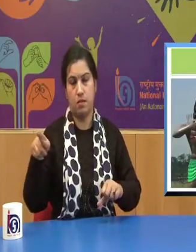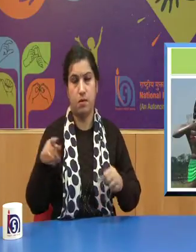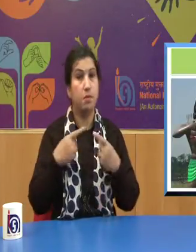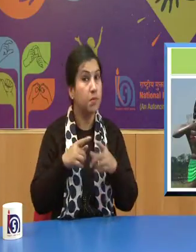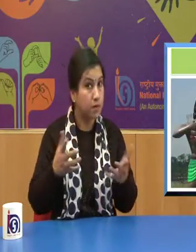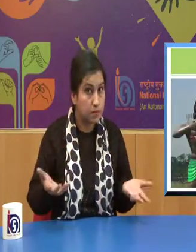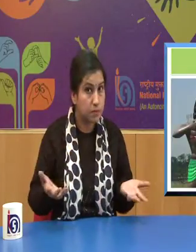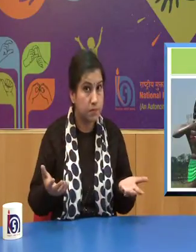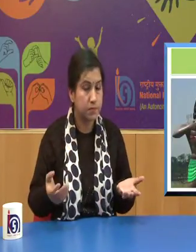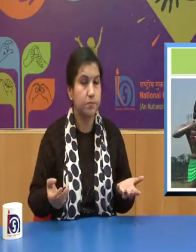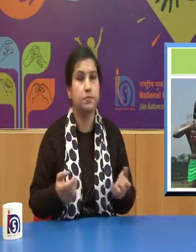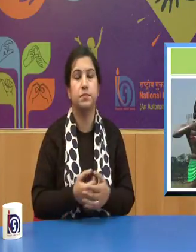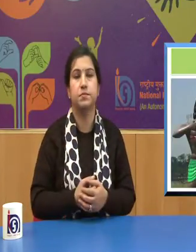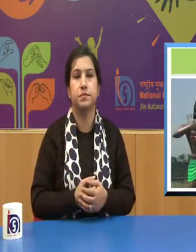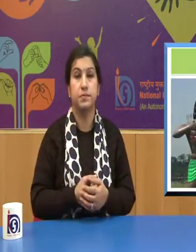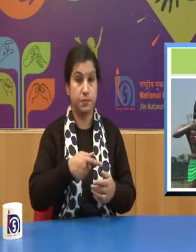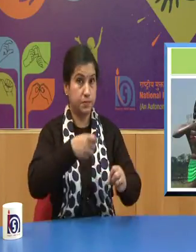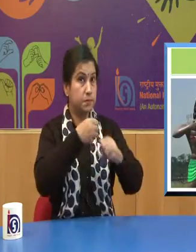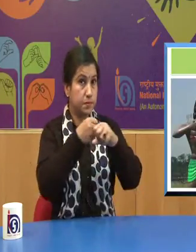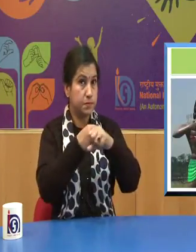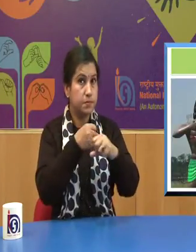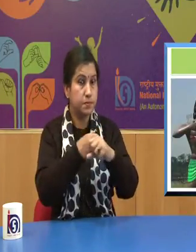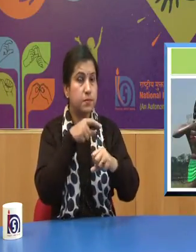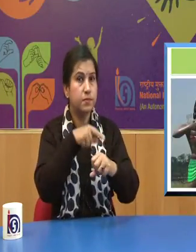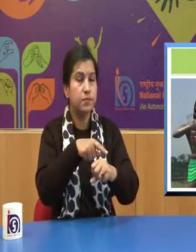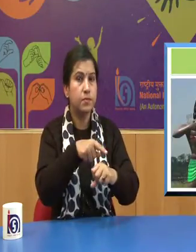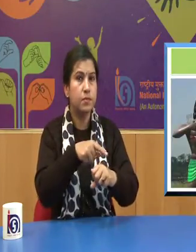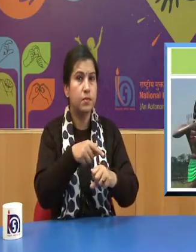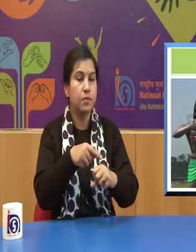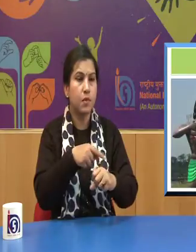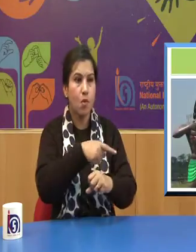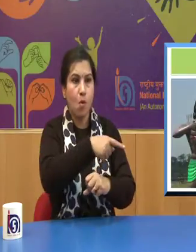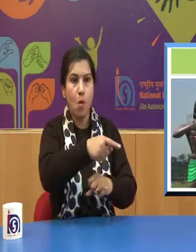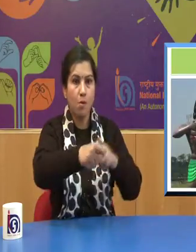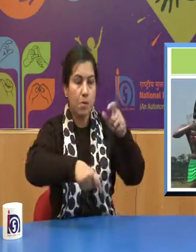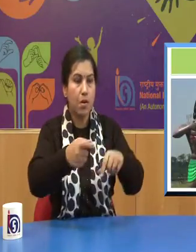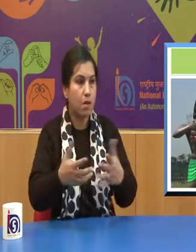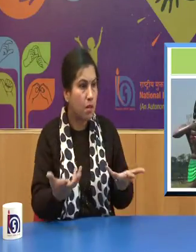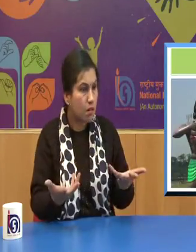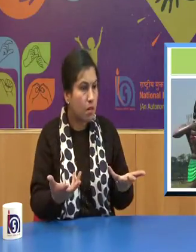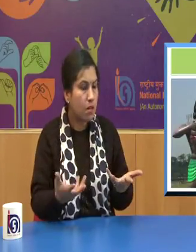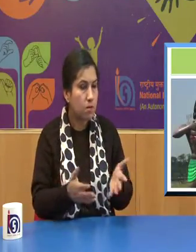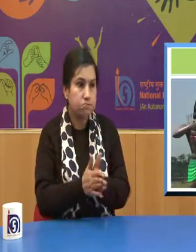However, the rebellion became a source of inspiration for the people of India.